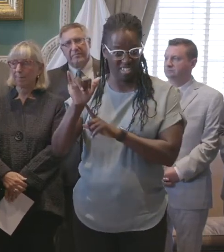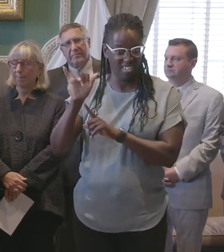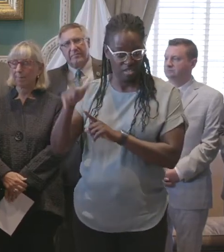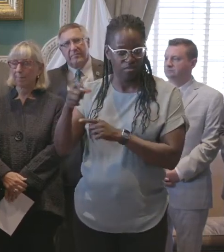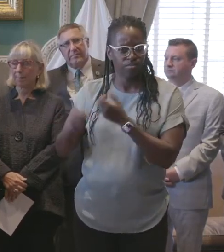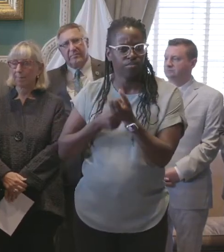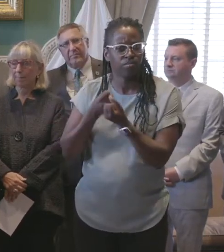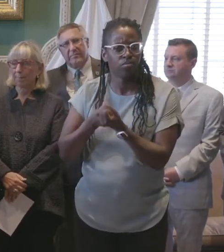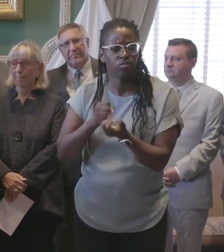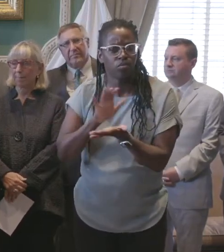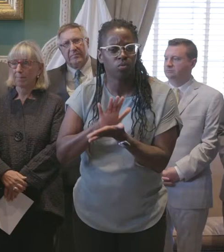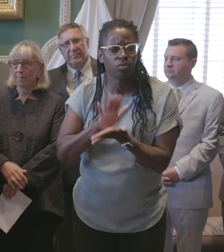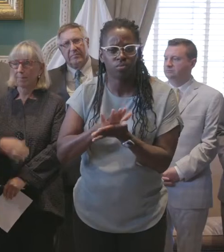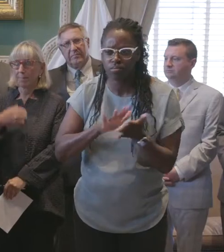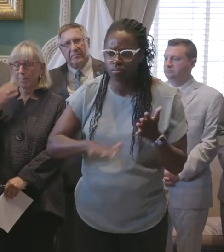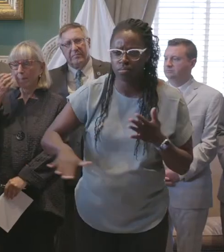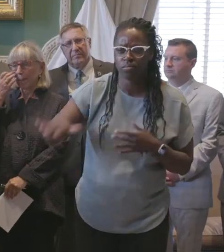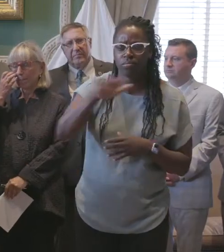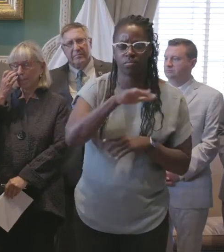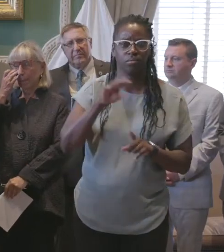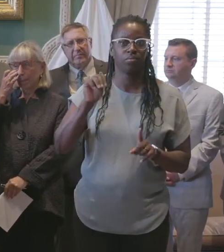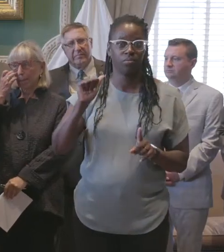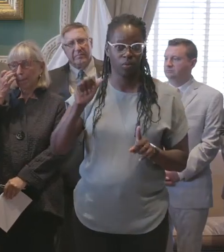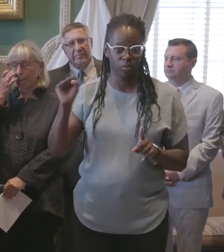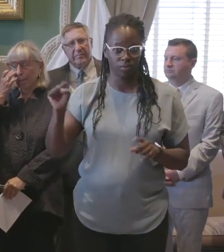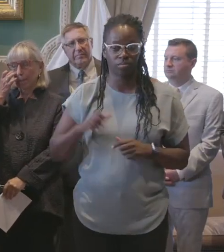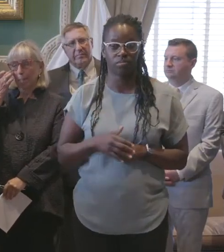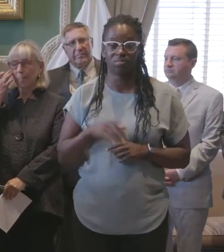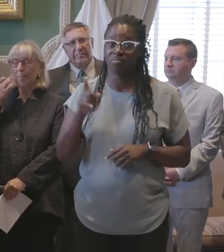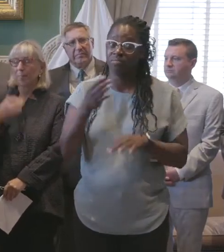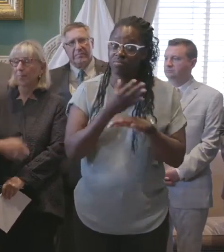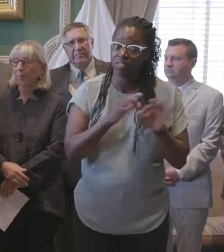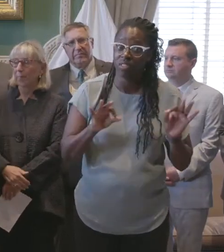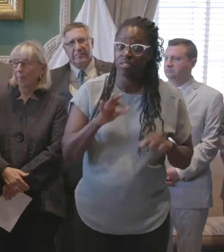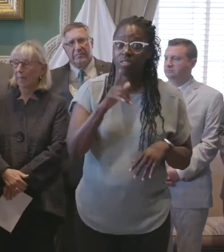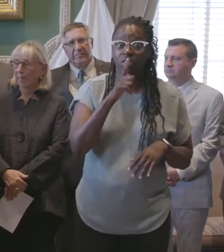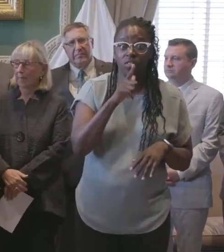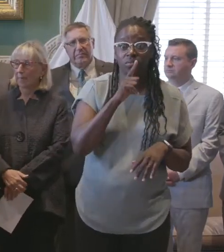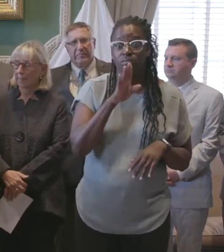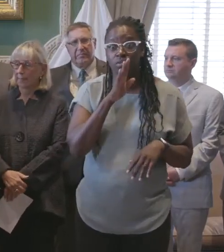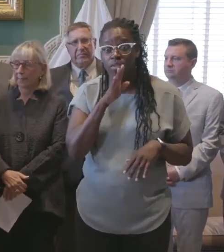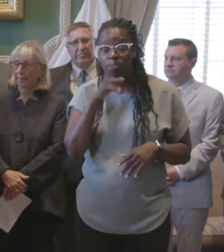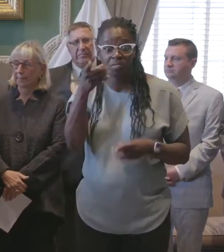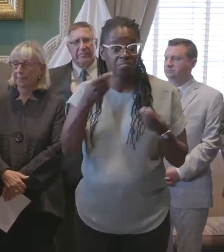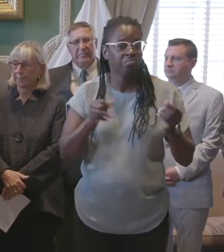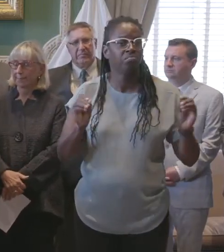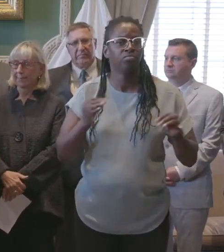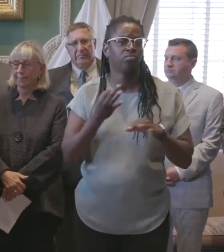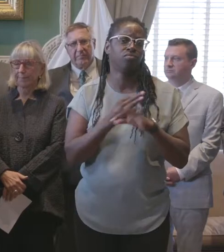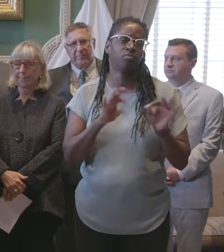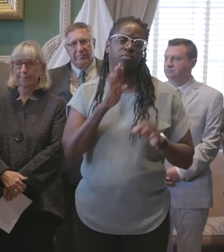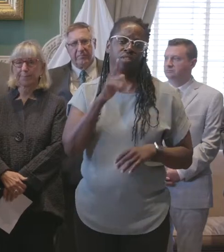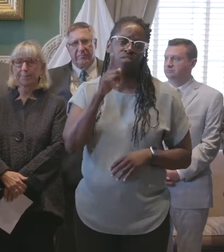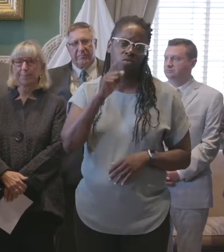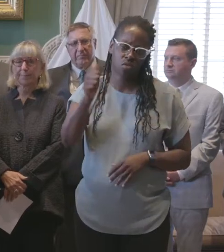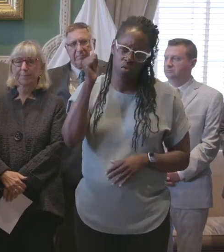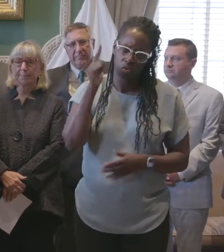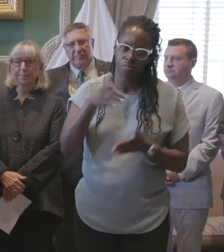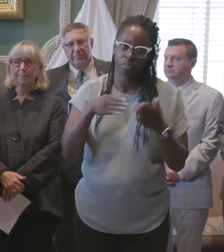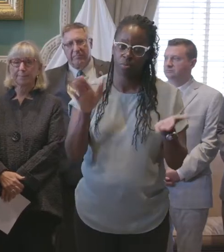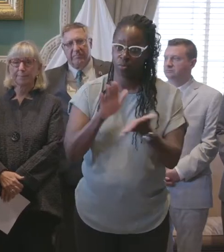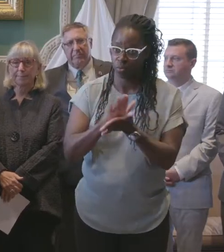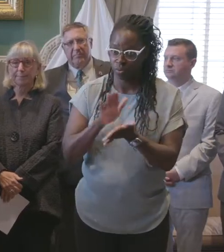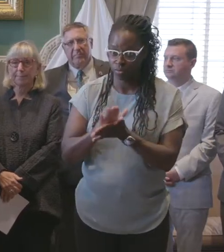Continuing to fund free breakfast and lunch for every public school child in Massachusetts, which saves families